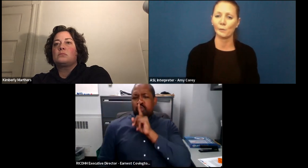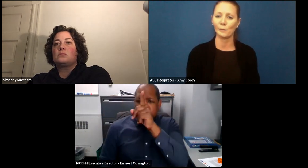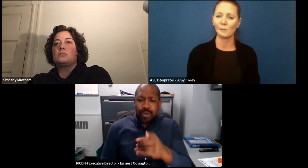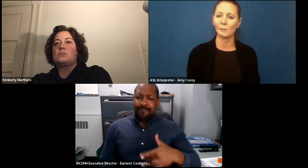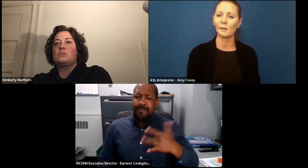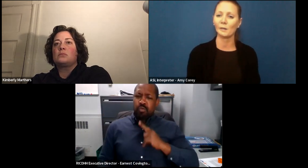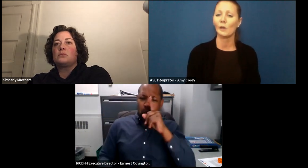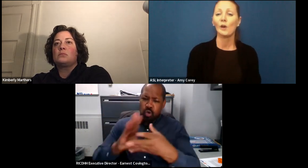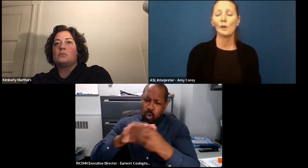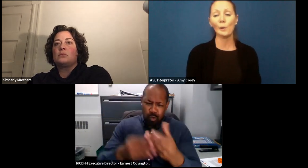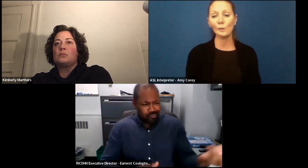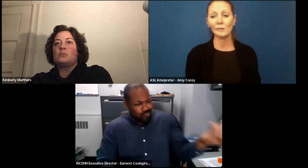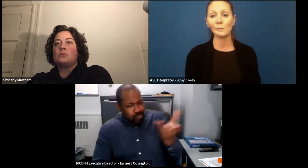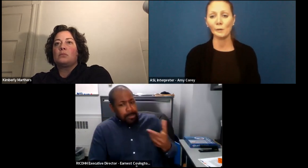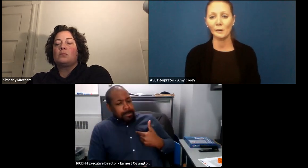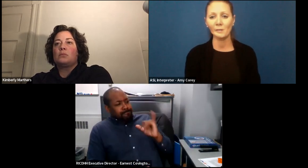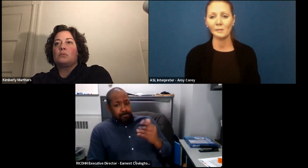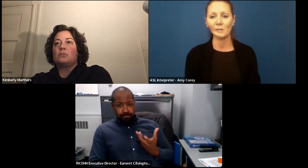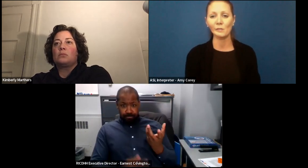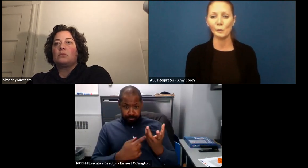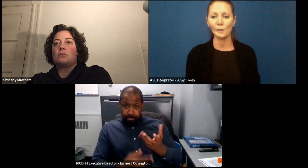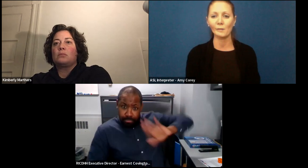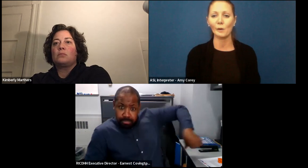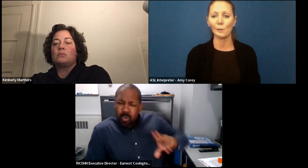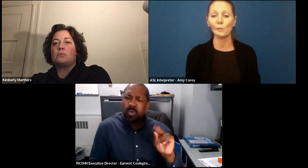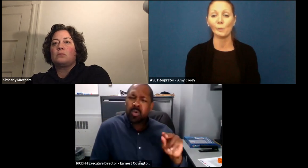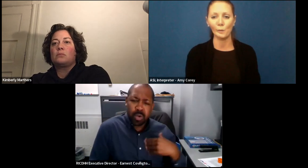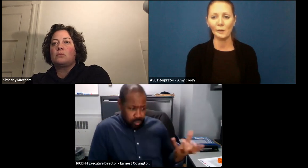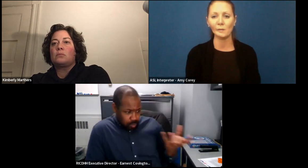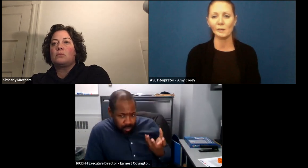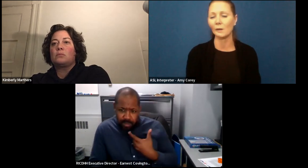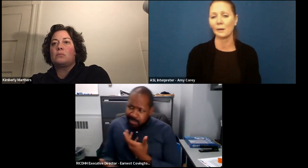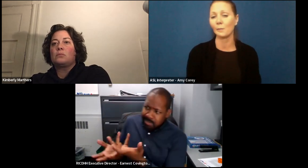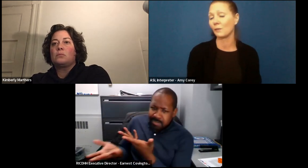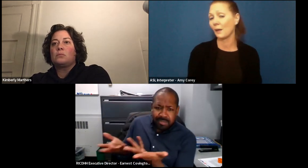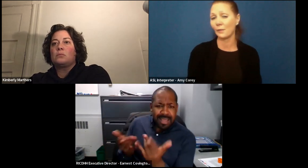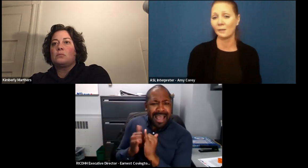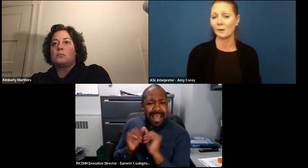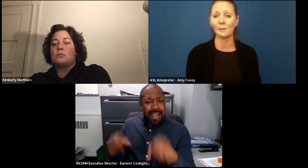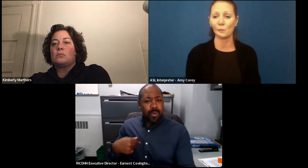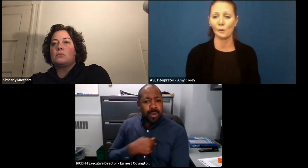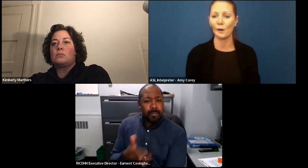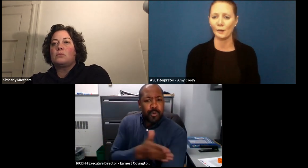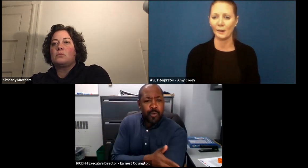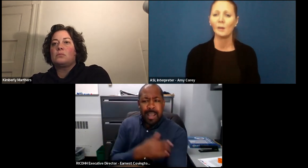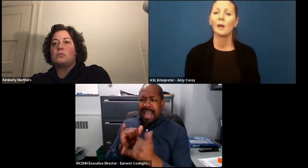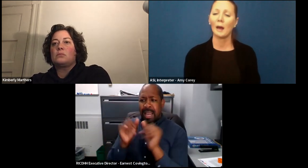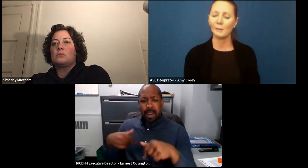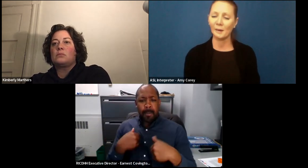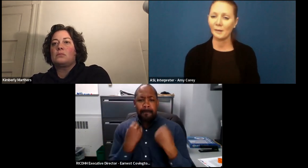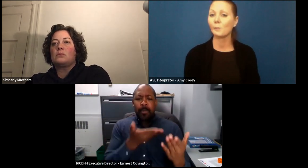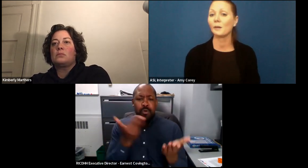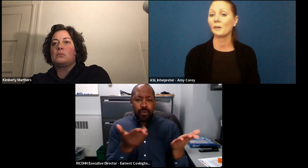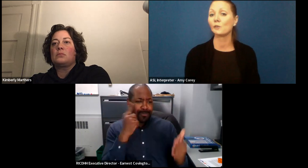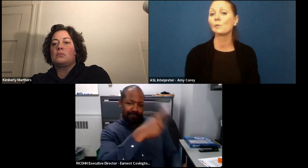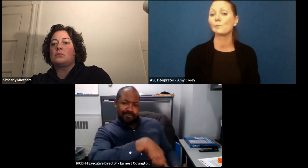make improvements, because those experiences and stories are the real deal, and I'm not things that I'm disregarding. I